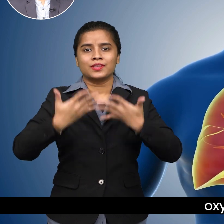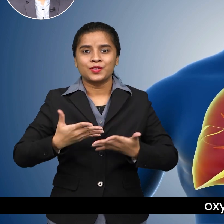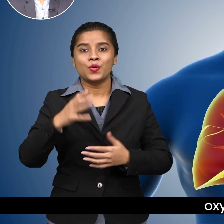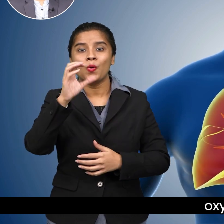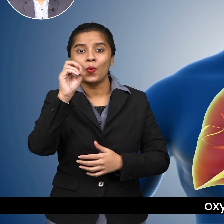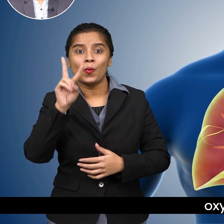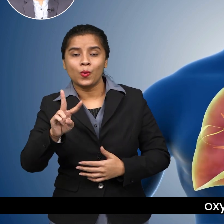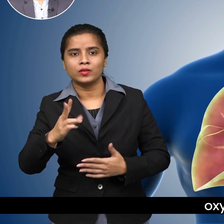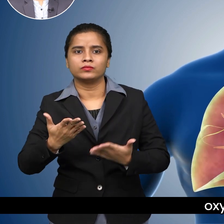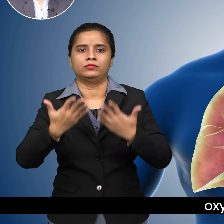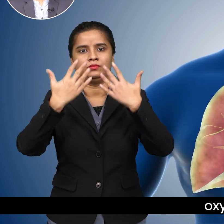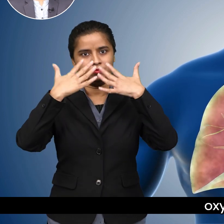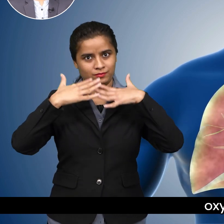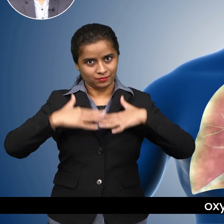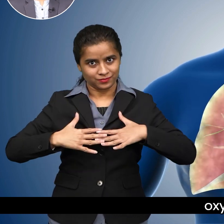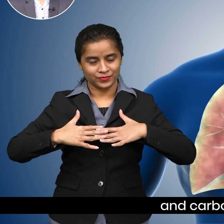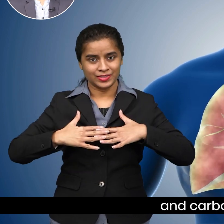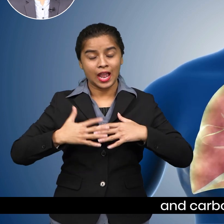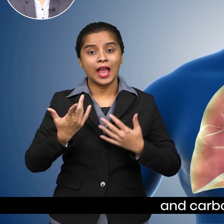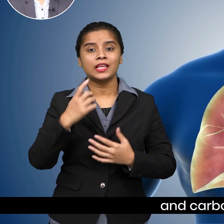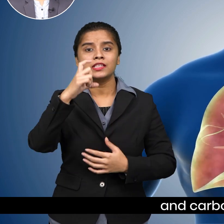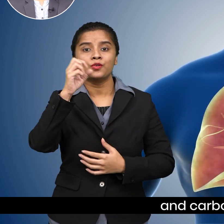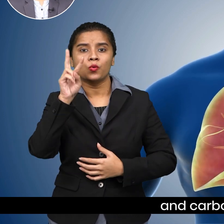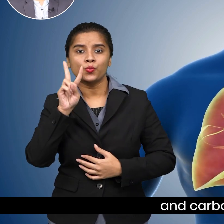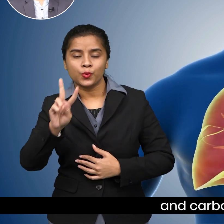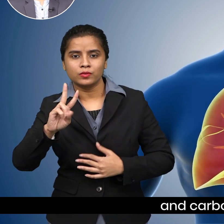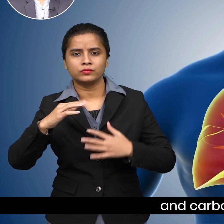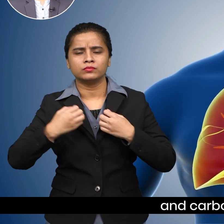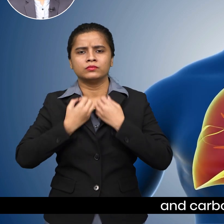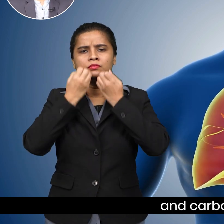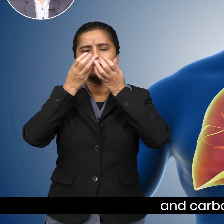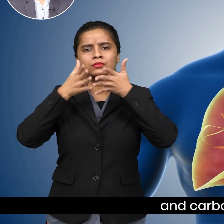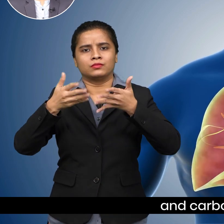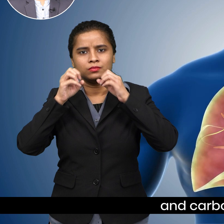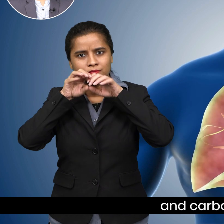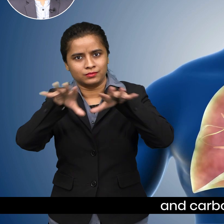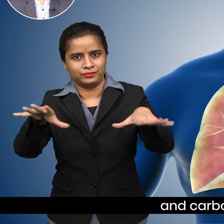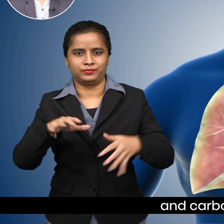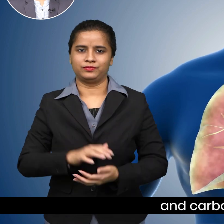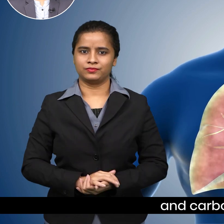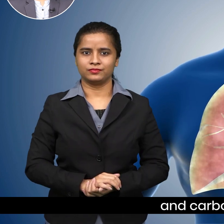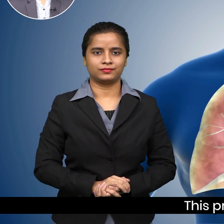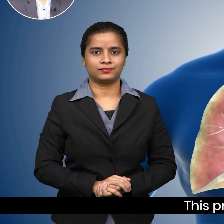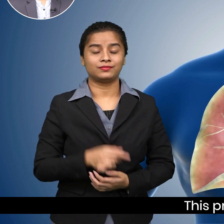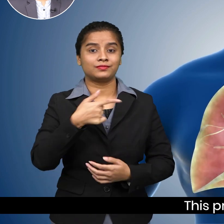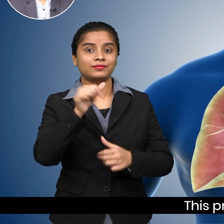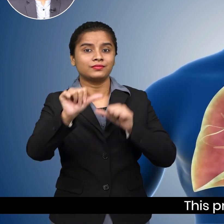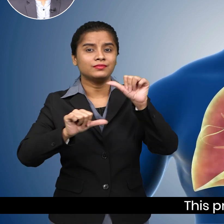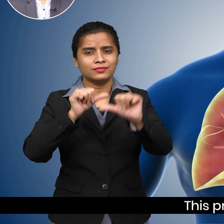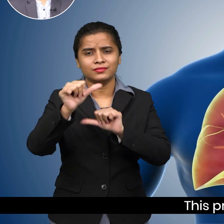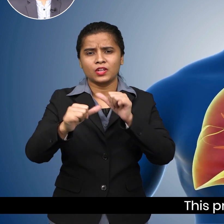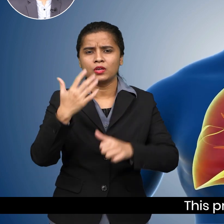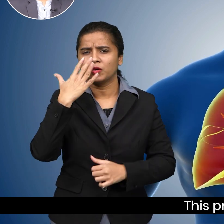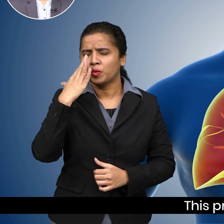oxygen is taken in and carbon dioxide is released. This